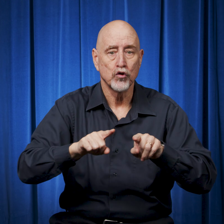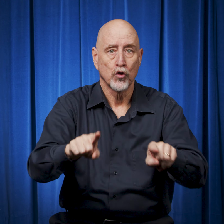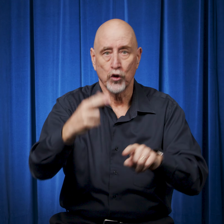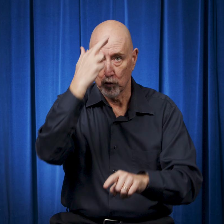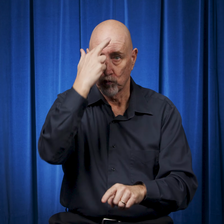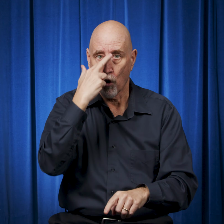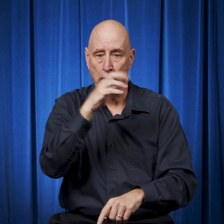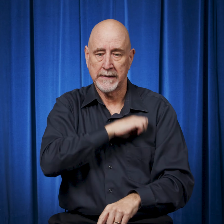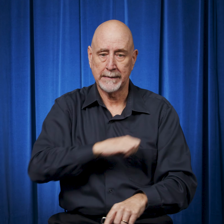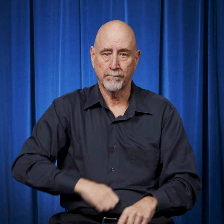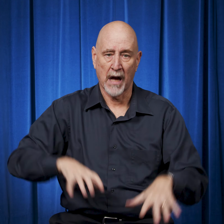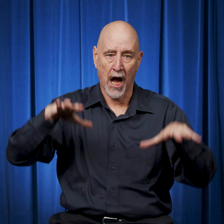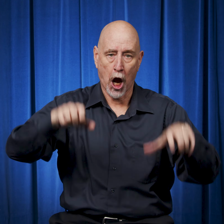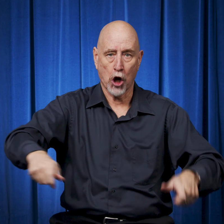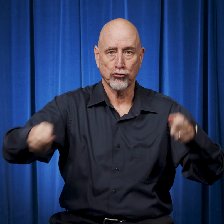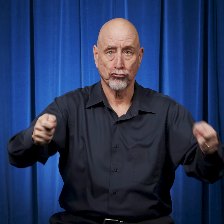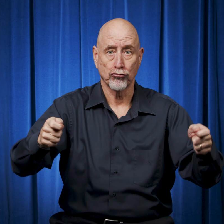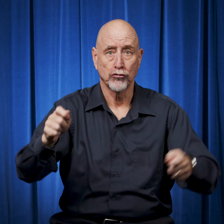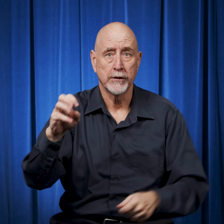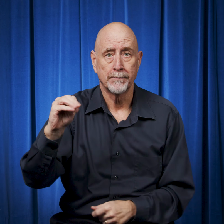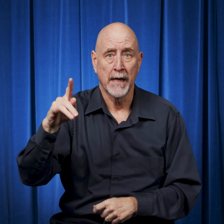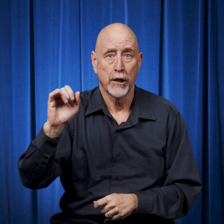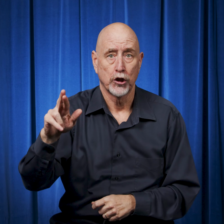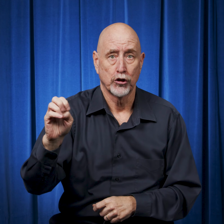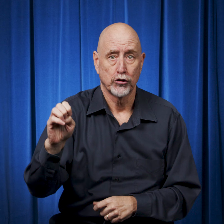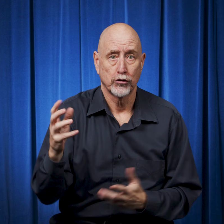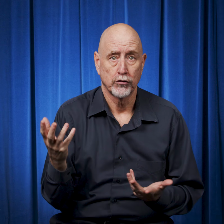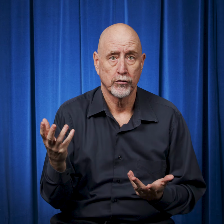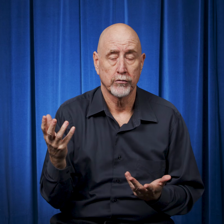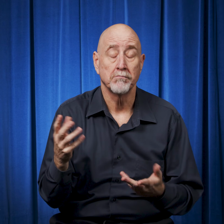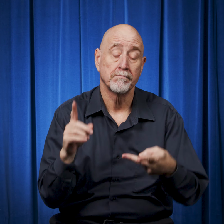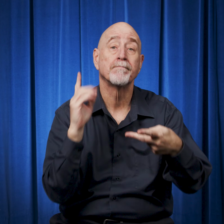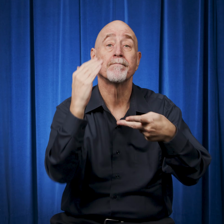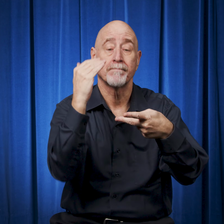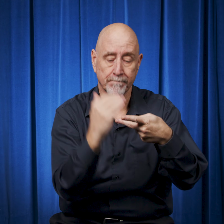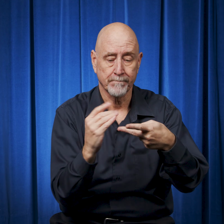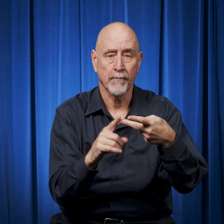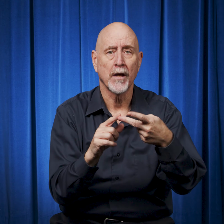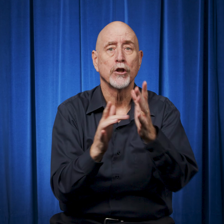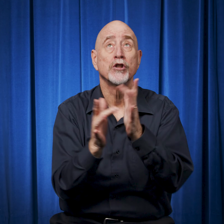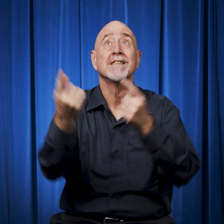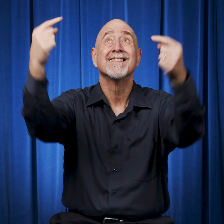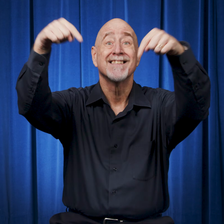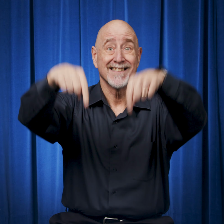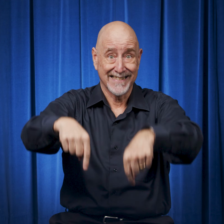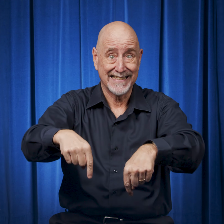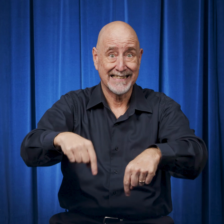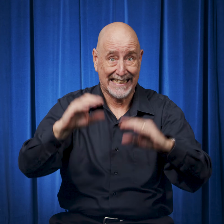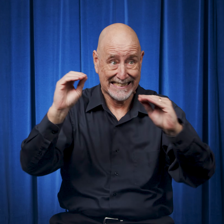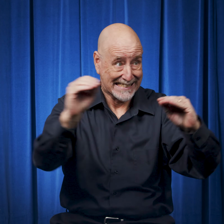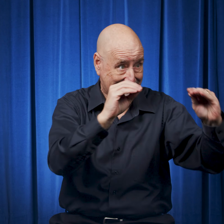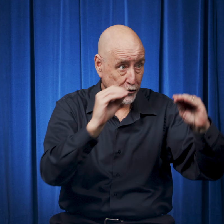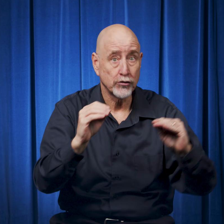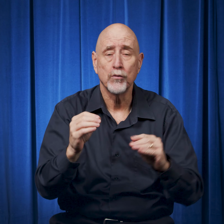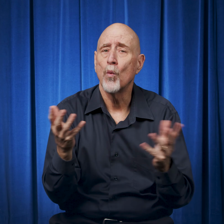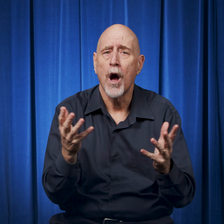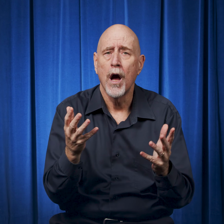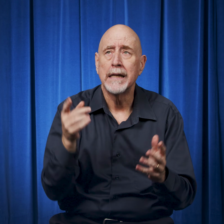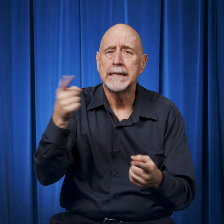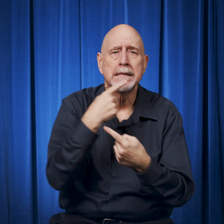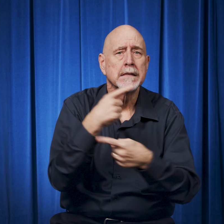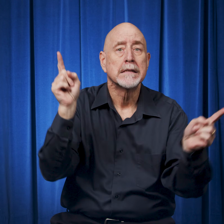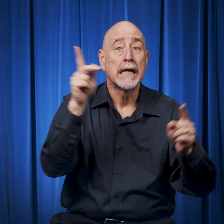Roman Empire. Now, secondly, Jesus came to earth and he preached and he stated that